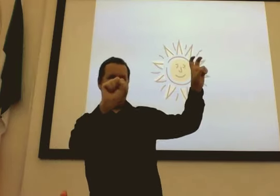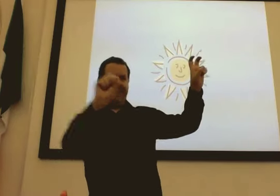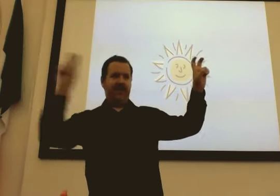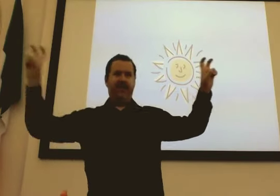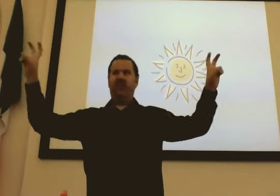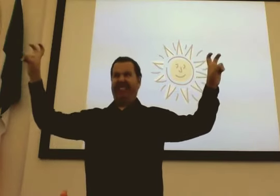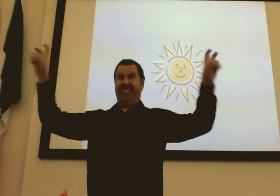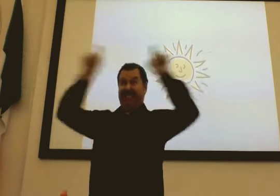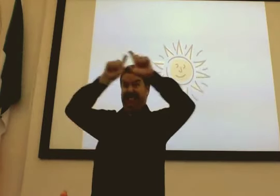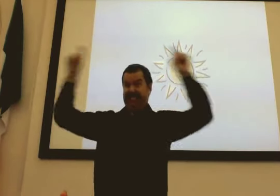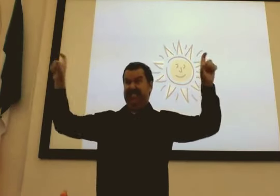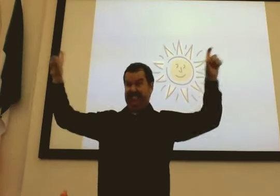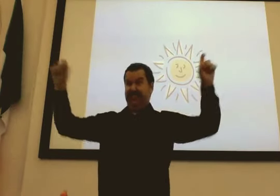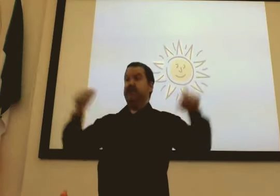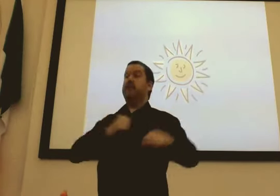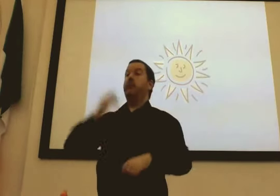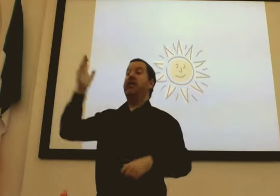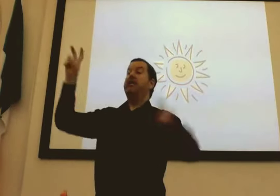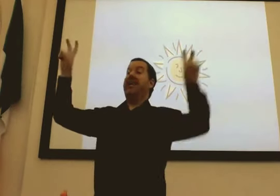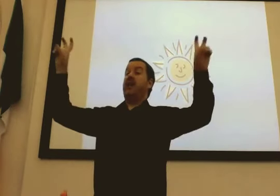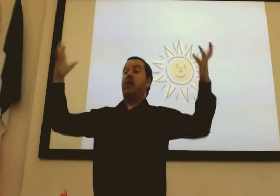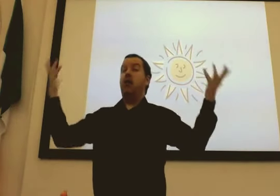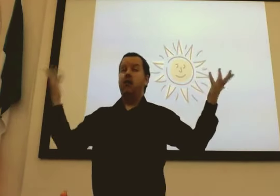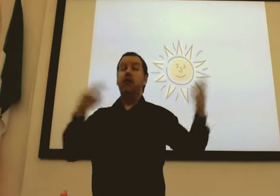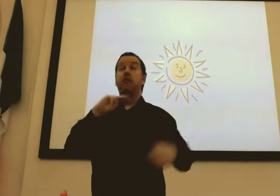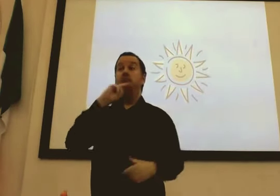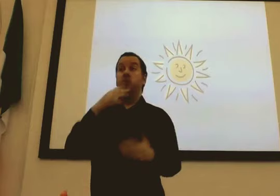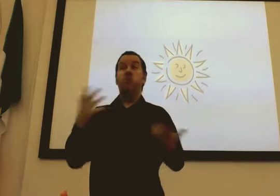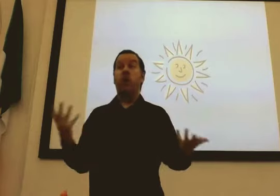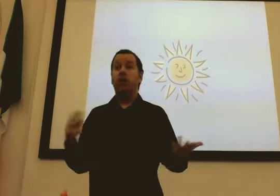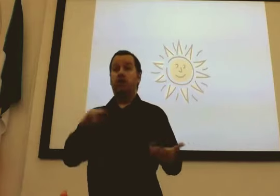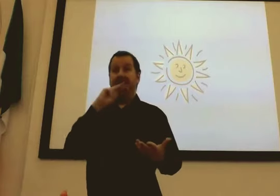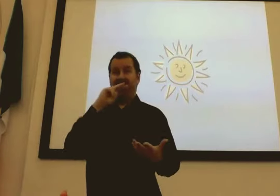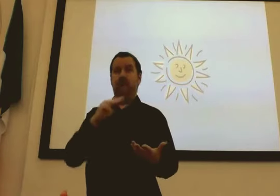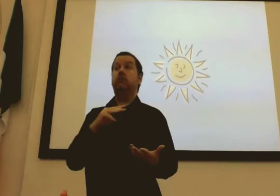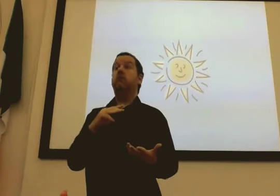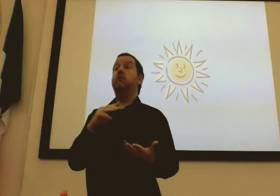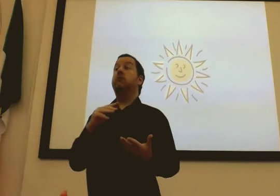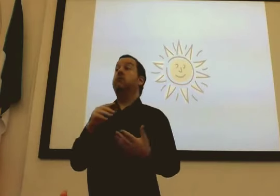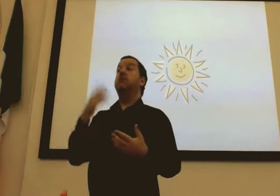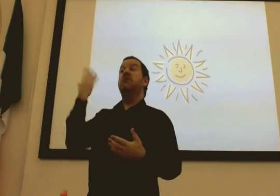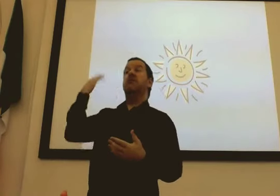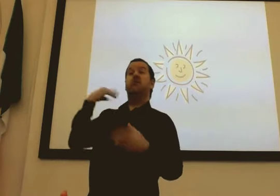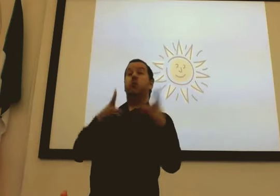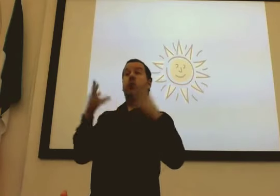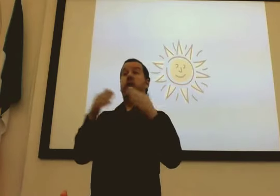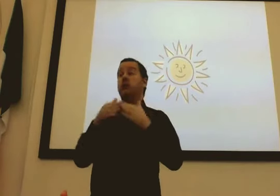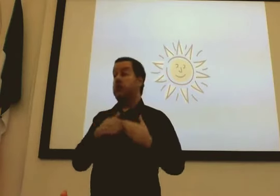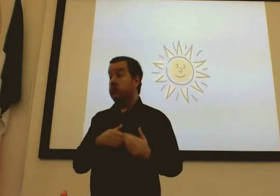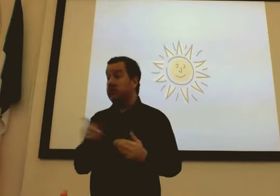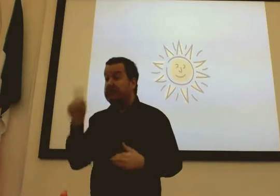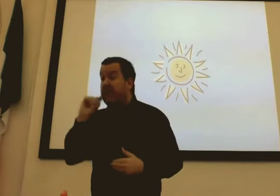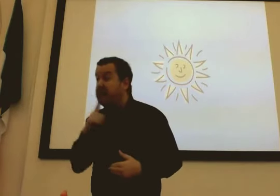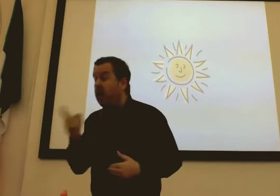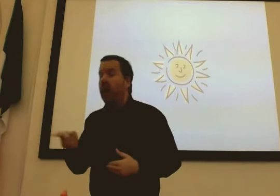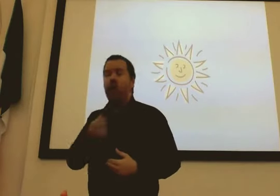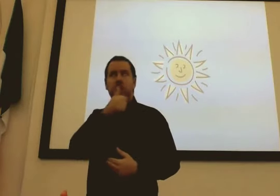the race. A burden on the race is the topic of the presentation. So that is really a phrase in relation